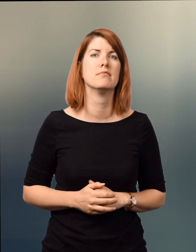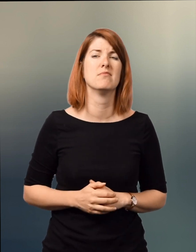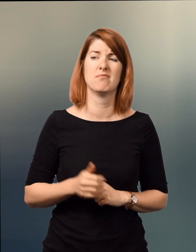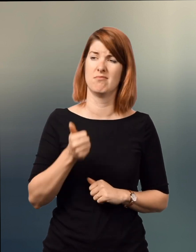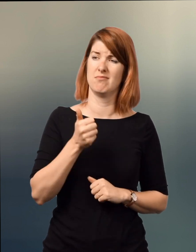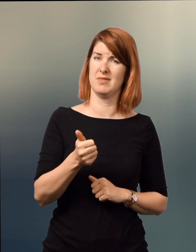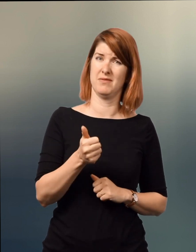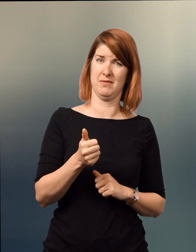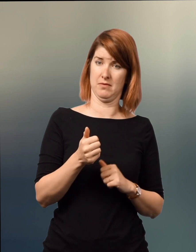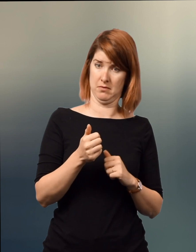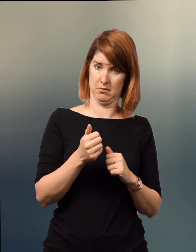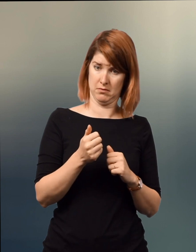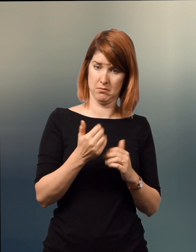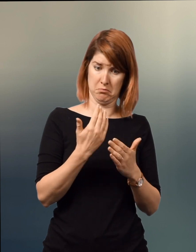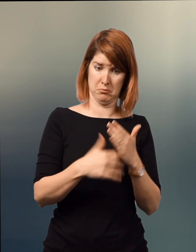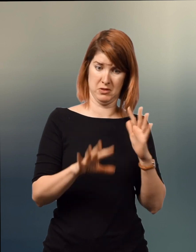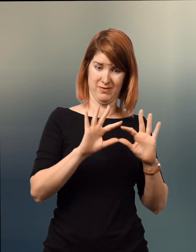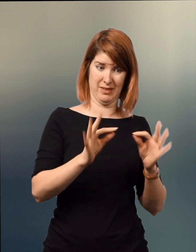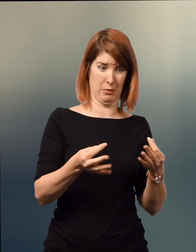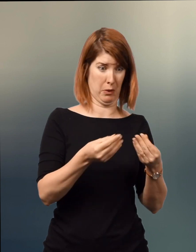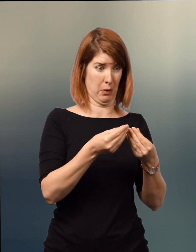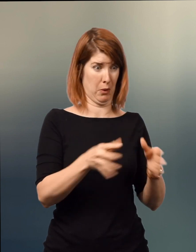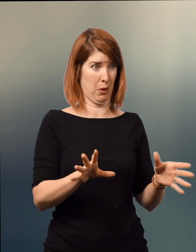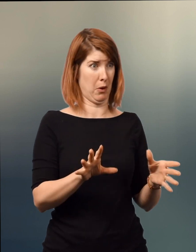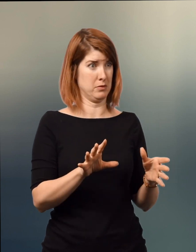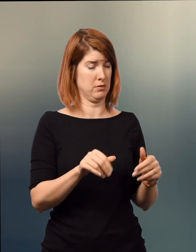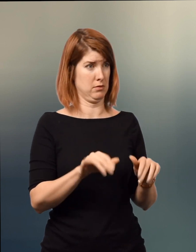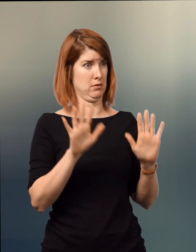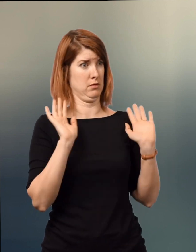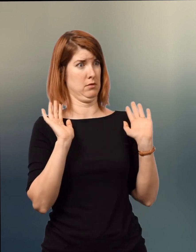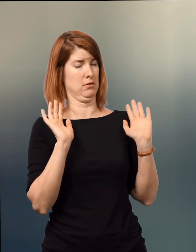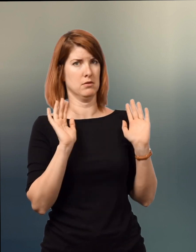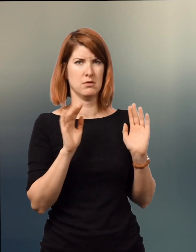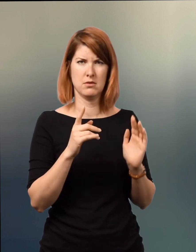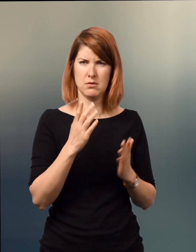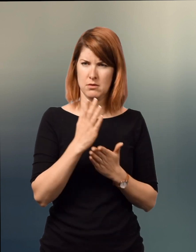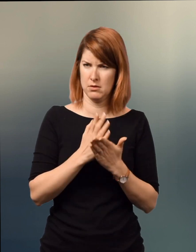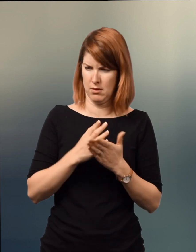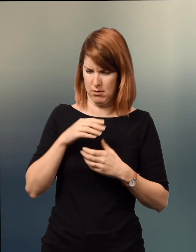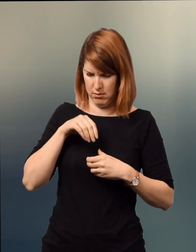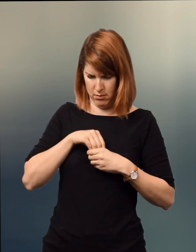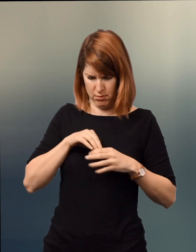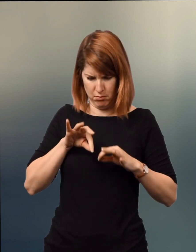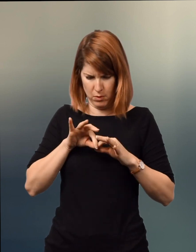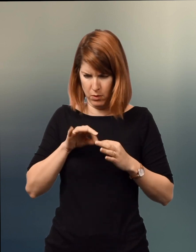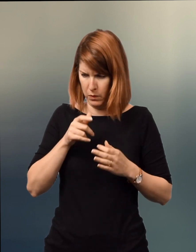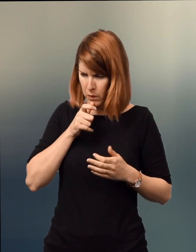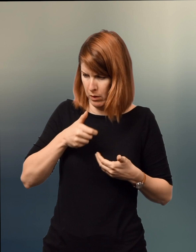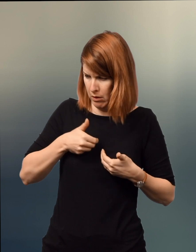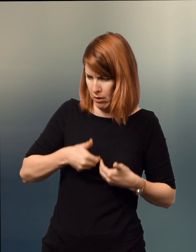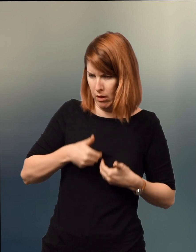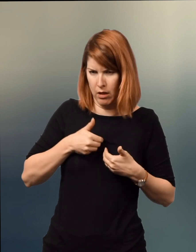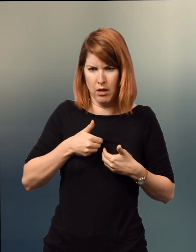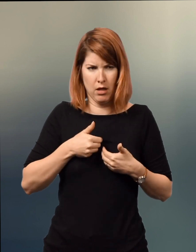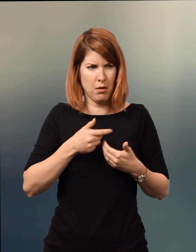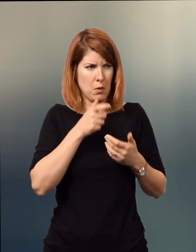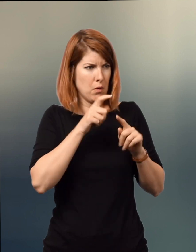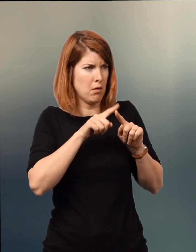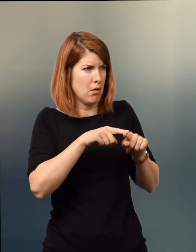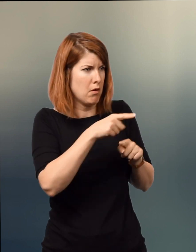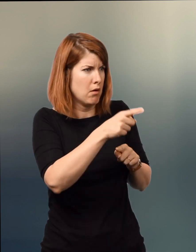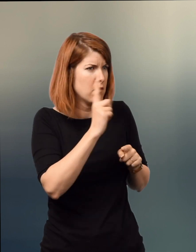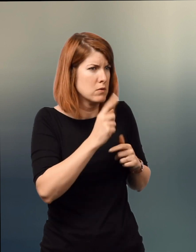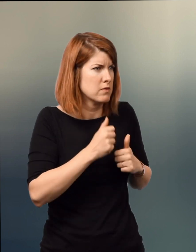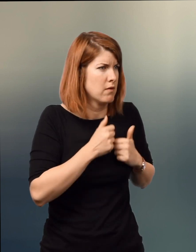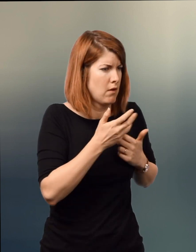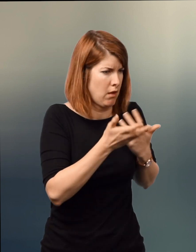In losing one's family of origin, some very basic aspects of who we are and what we have depended on for our very